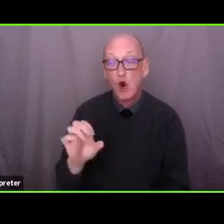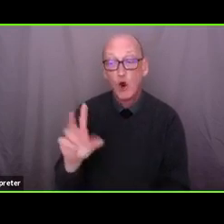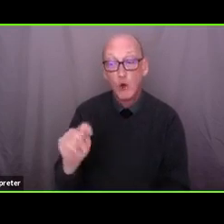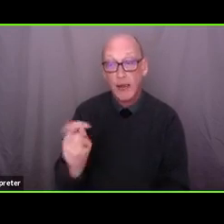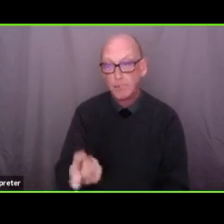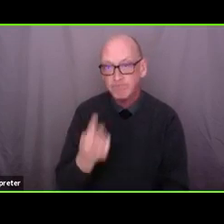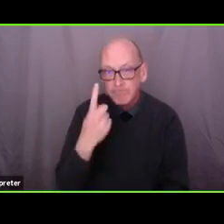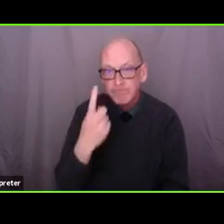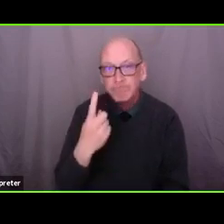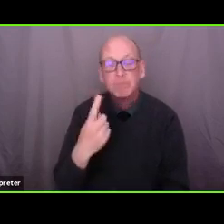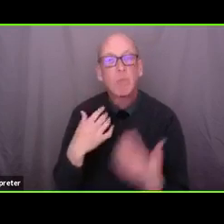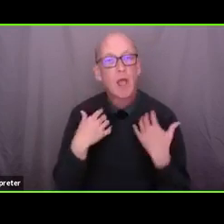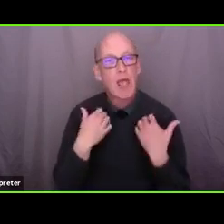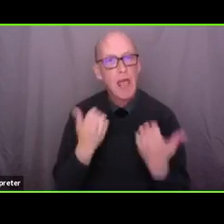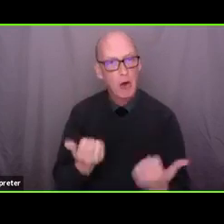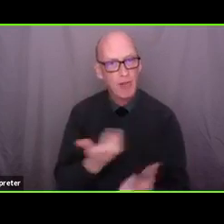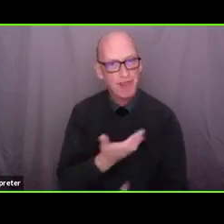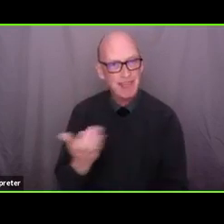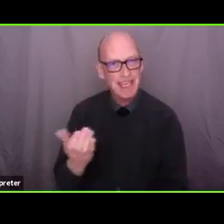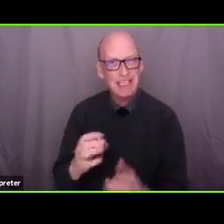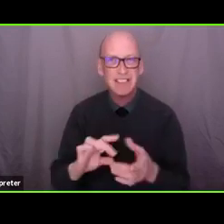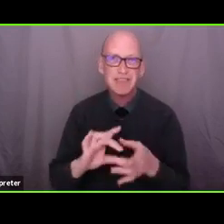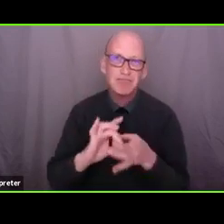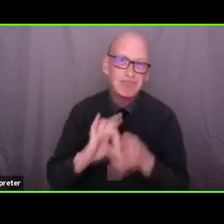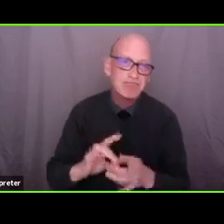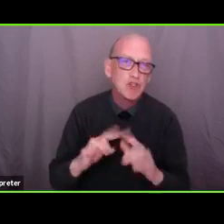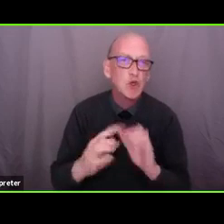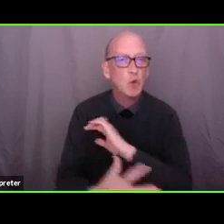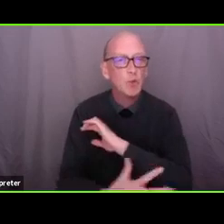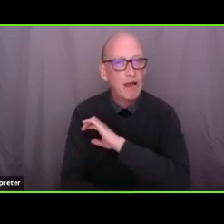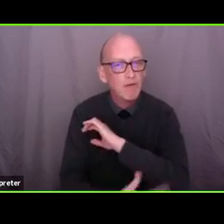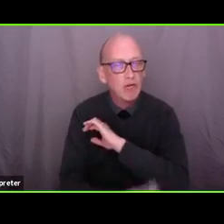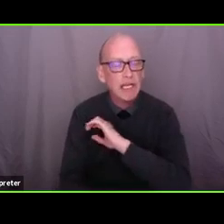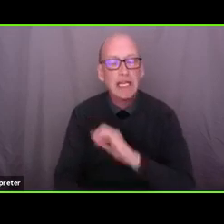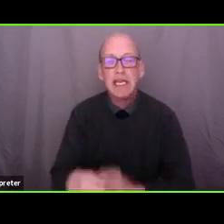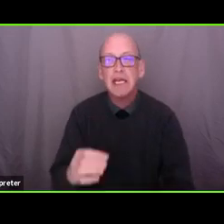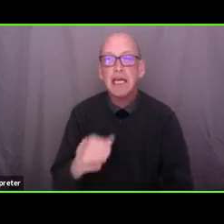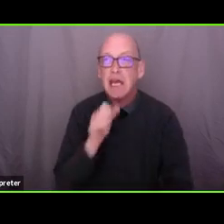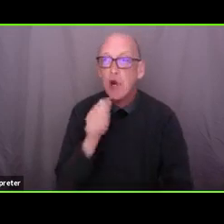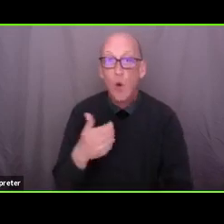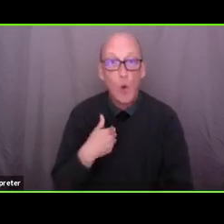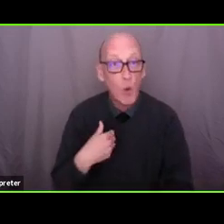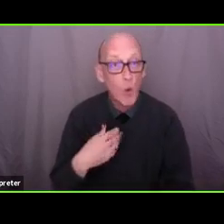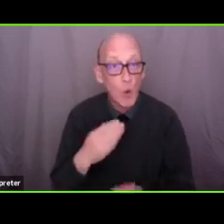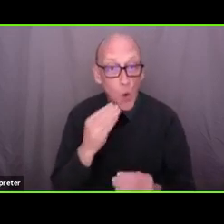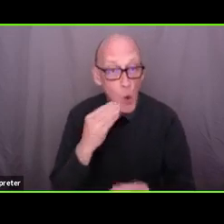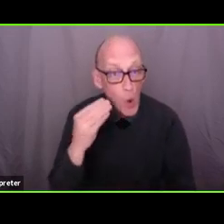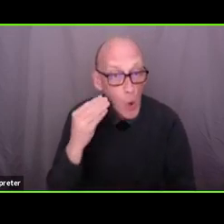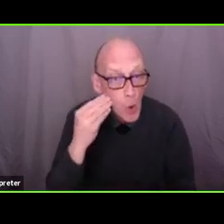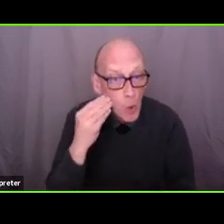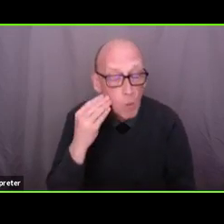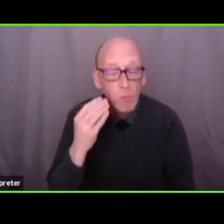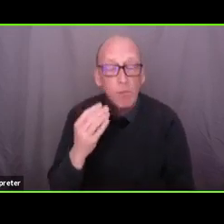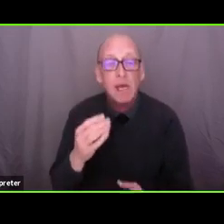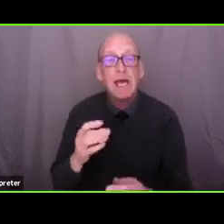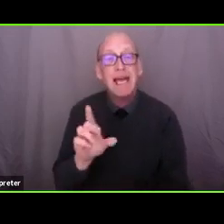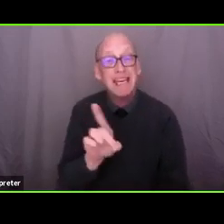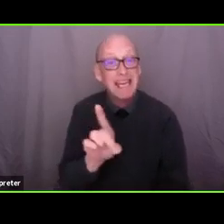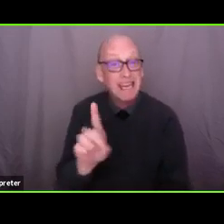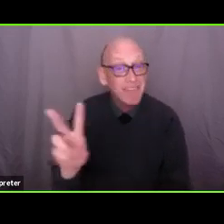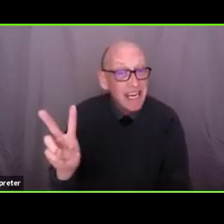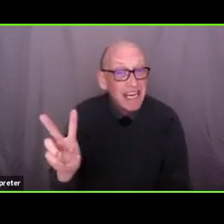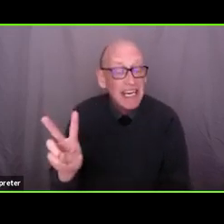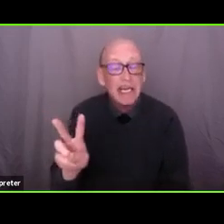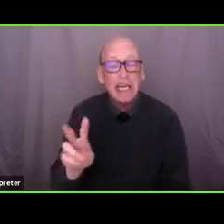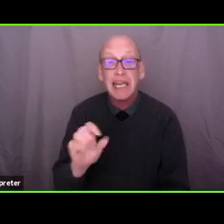health, things like poverty, homelessness, domestic violence, that kind of stuff, if those needs